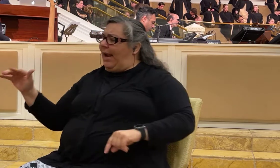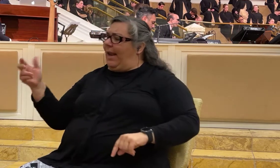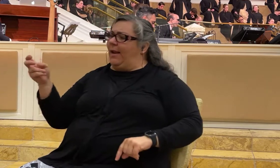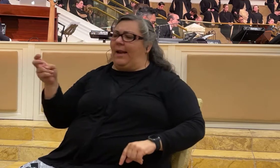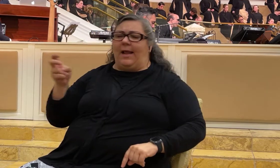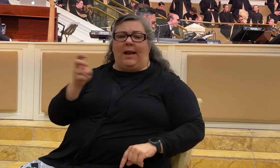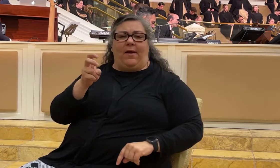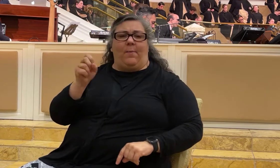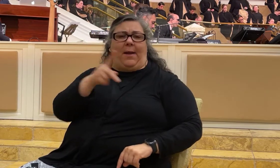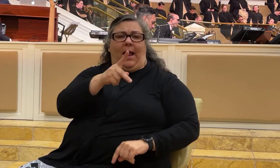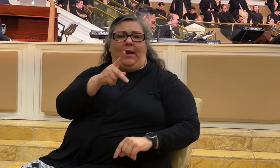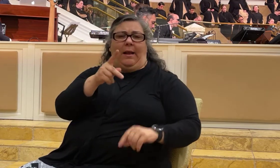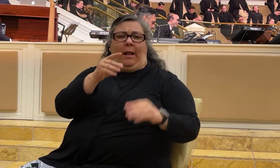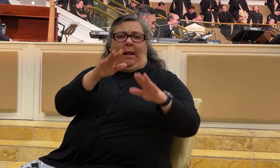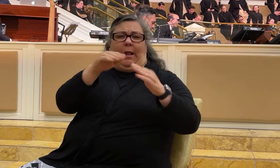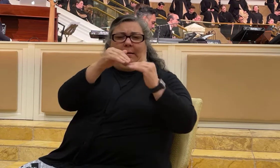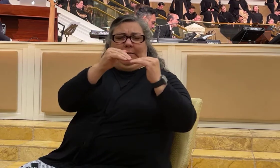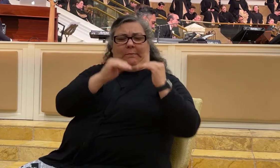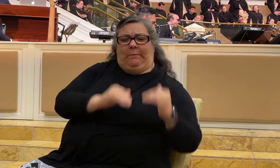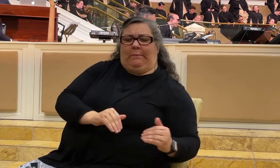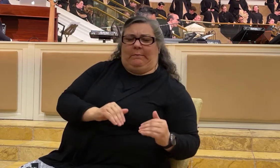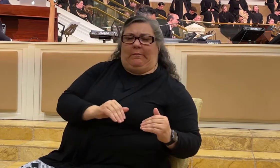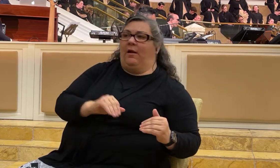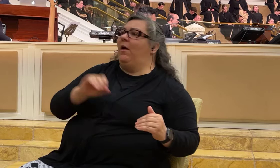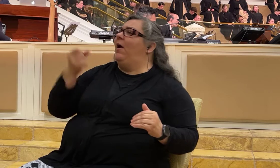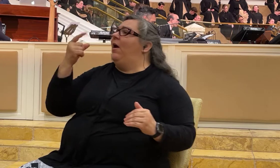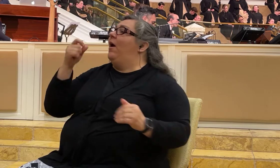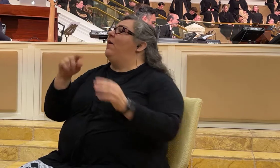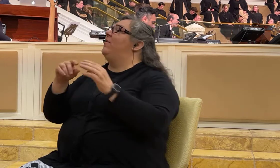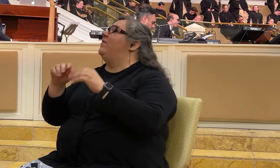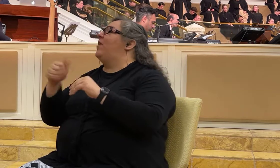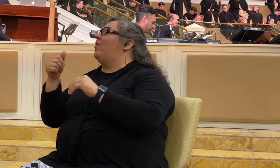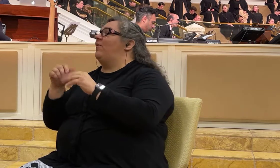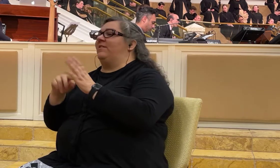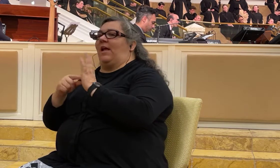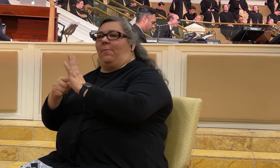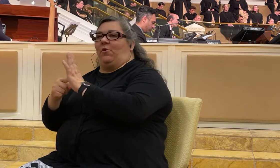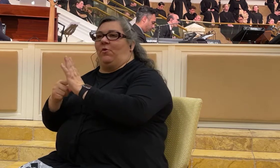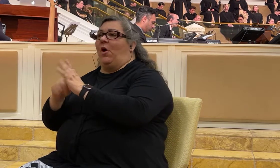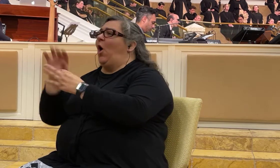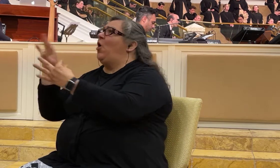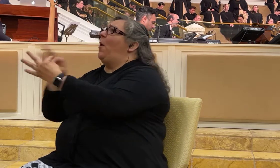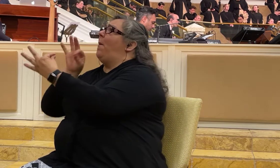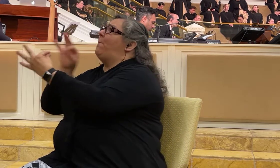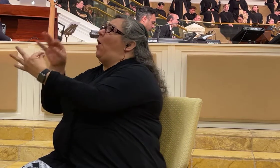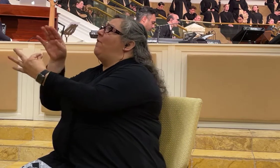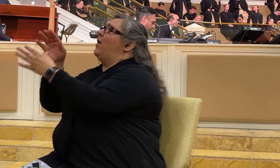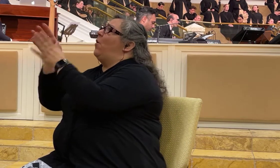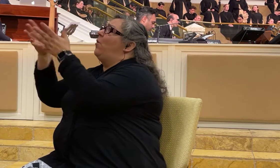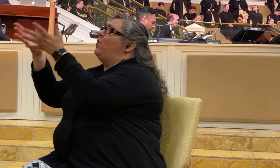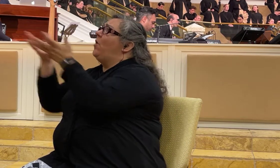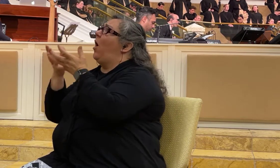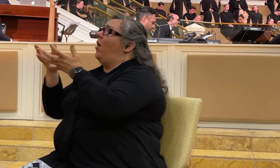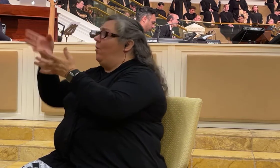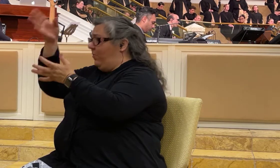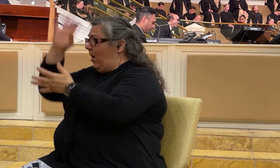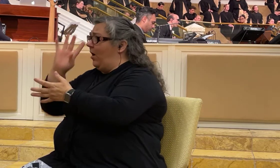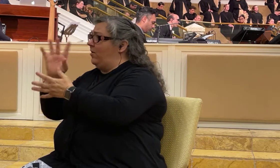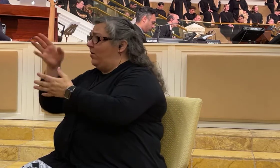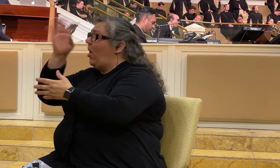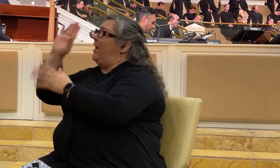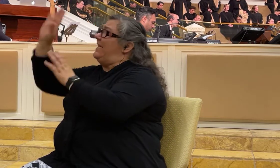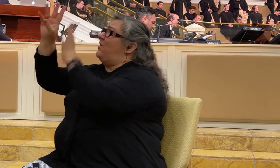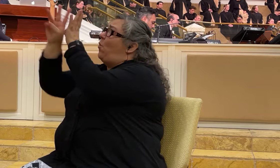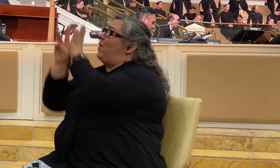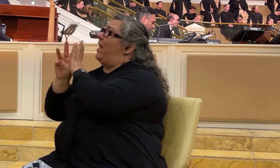leave the perfect will of God, or when you leave the opportunity that God